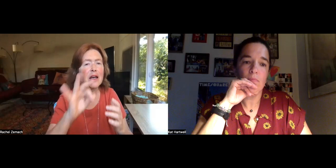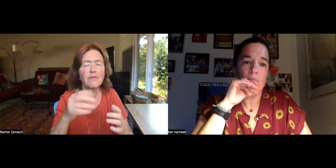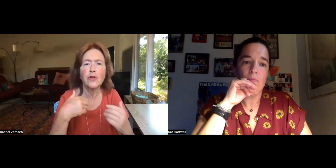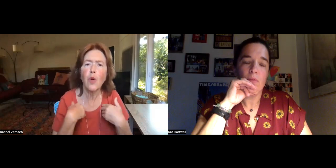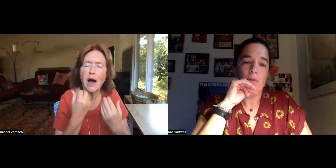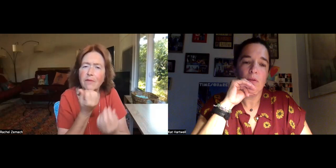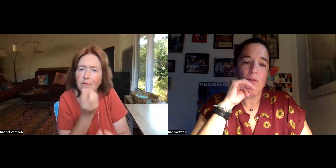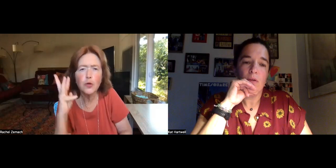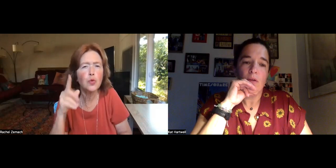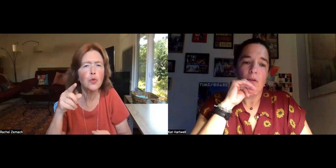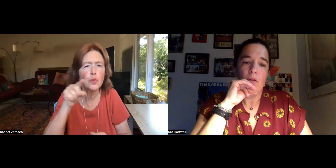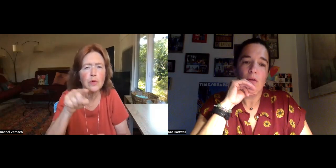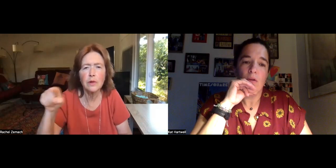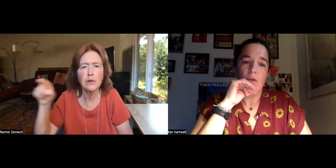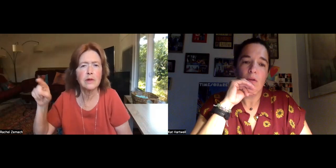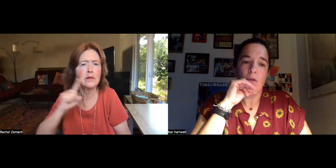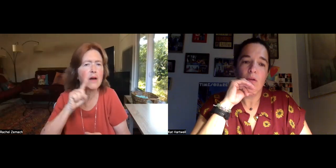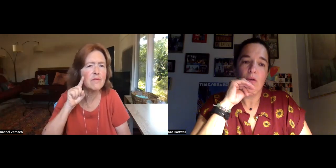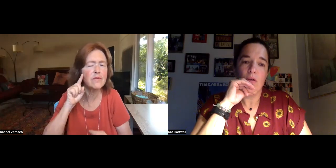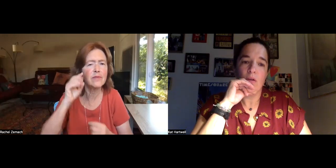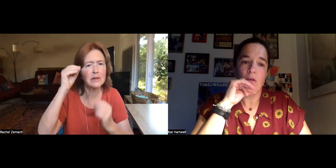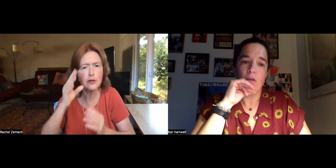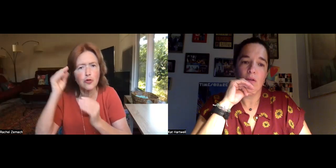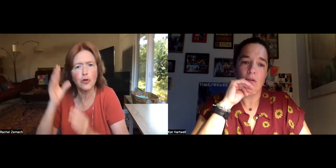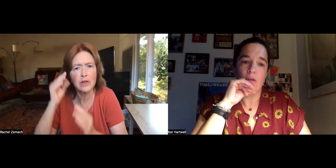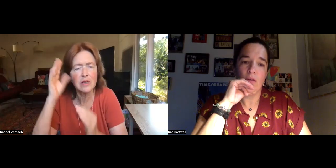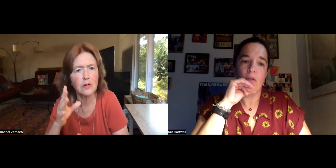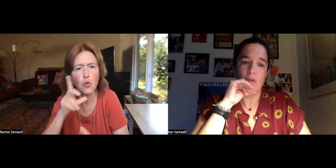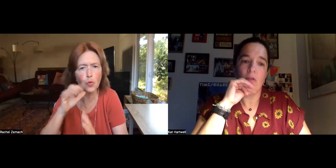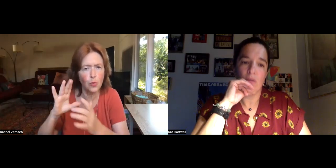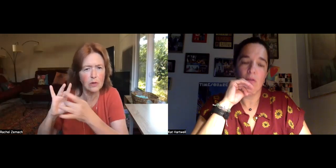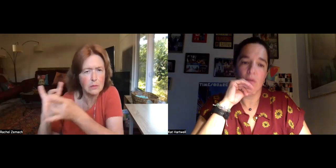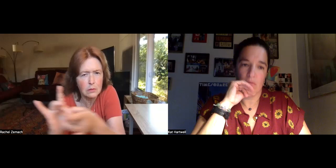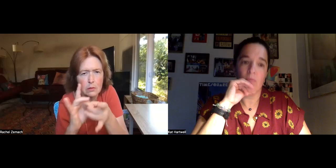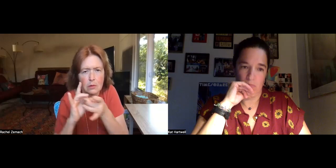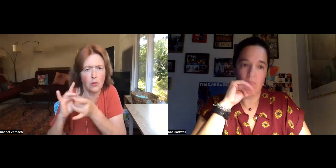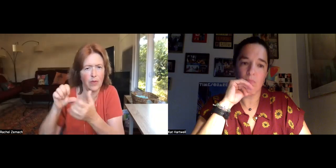If you have a few deaf teachers who with